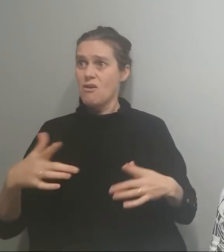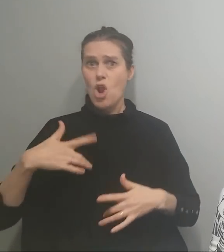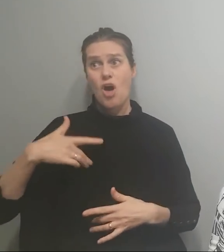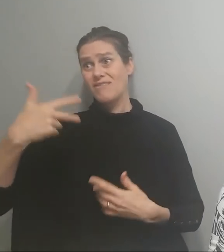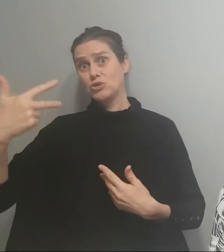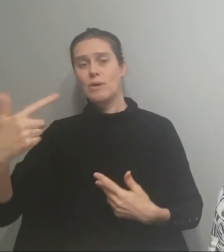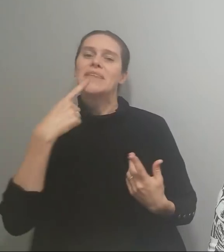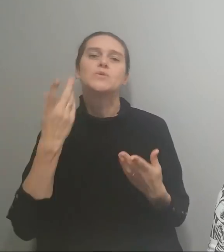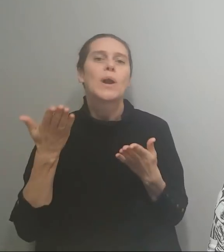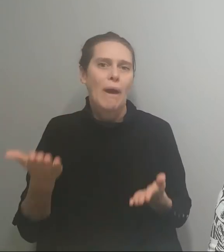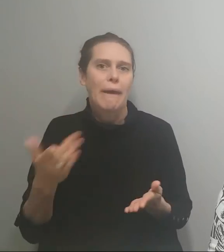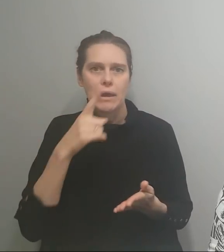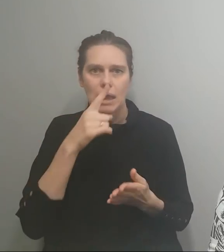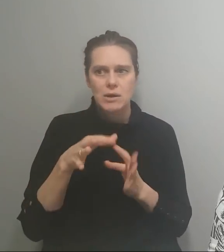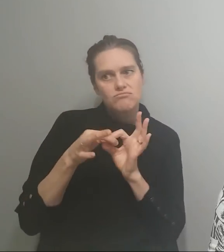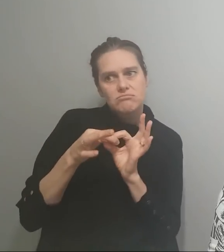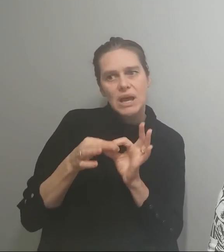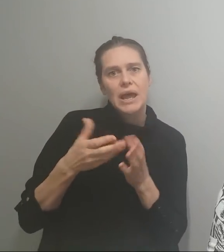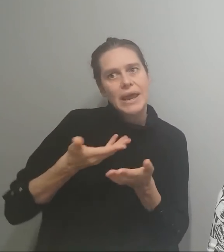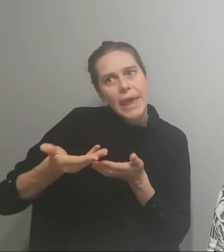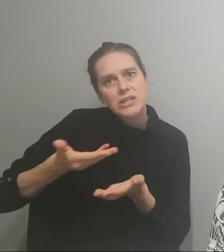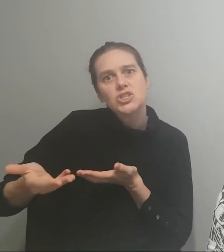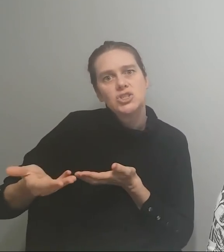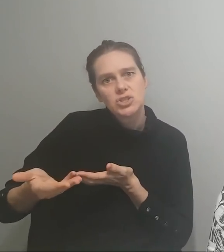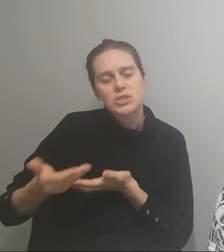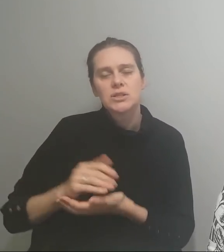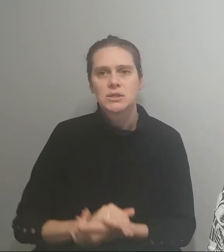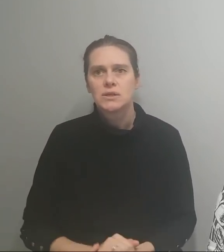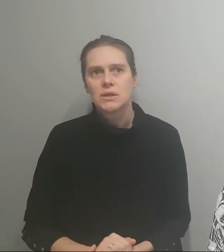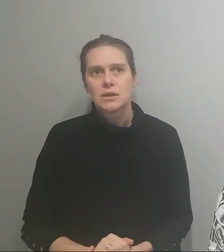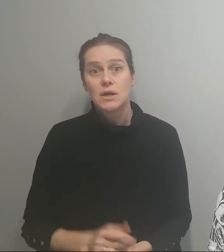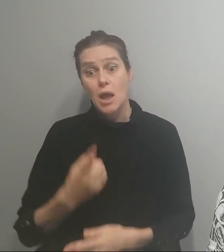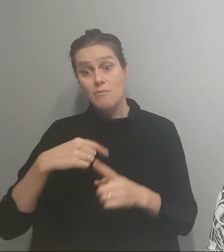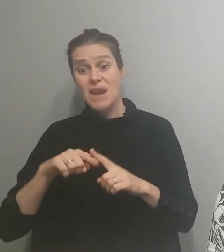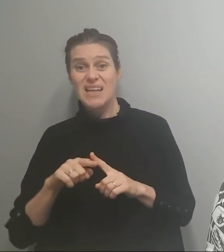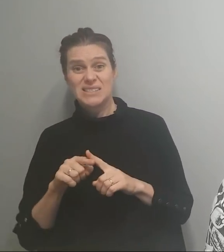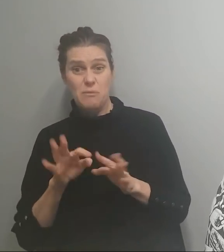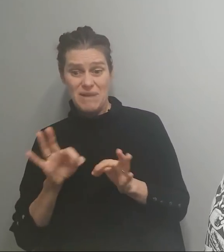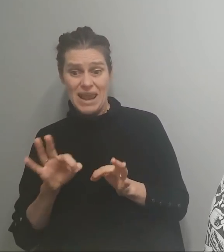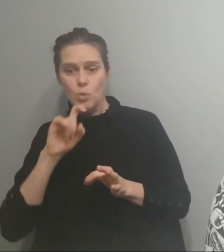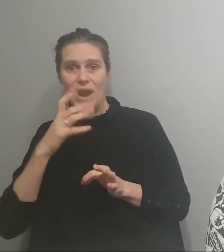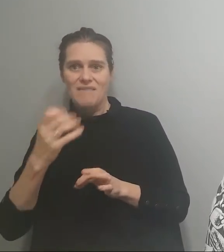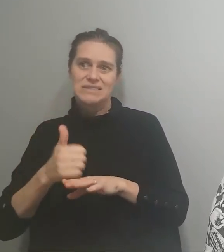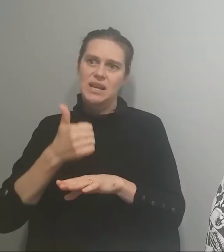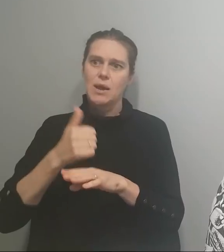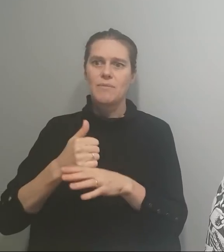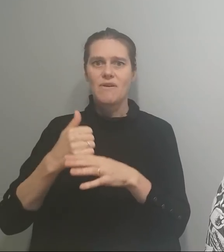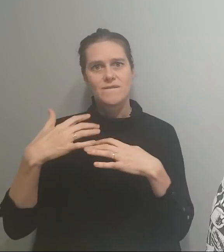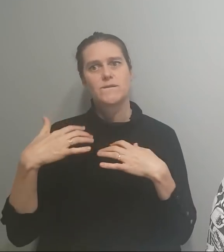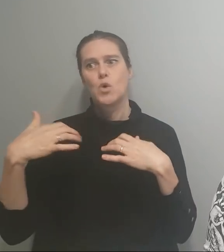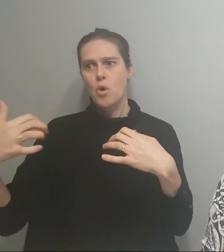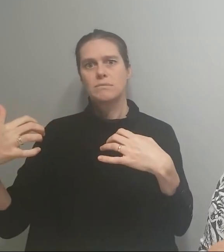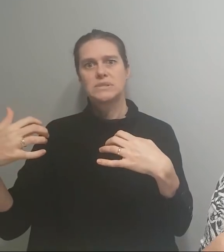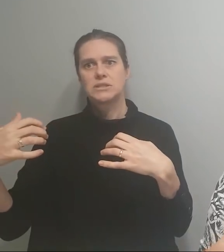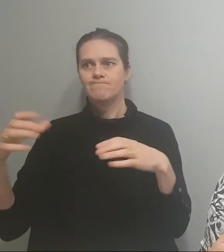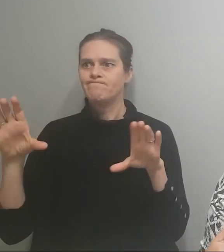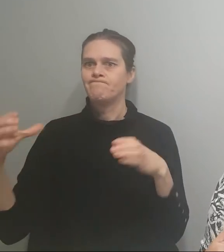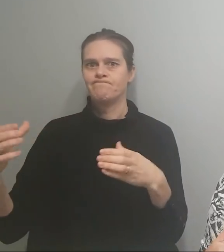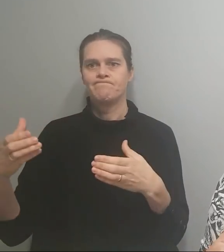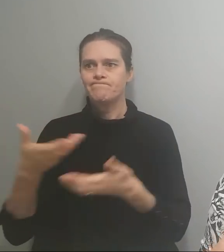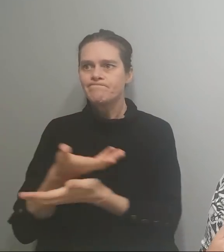sessions. We're also planning to have forums, and we also